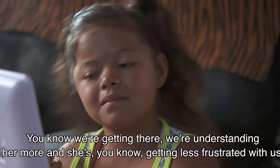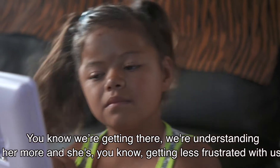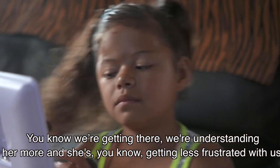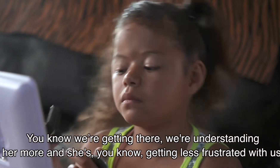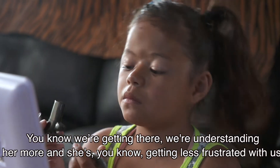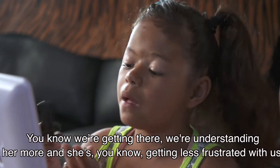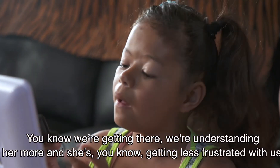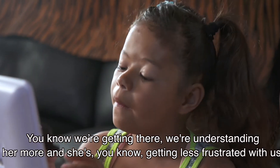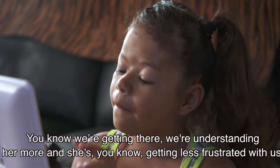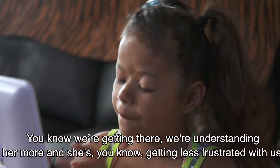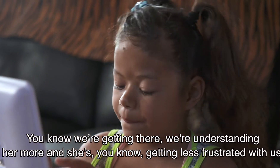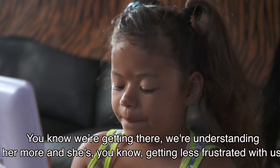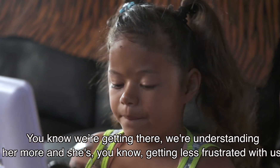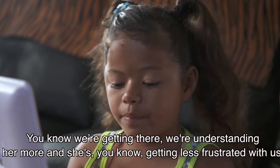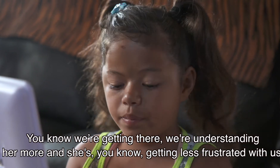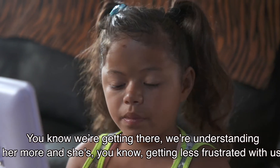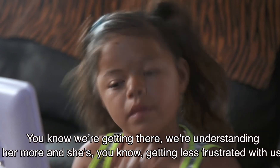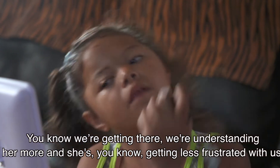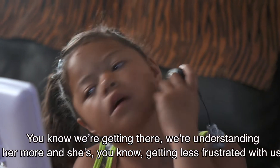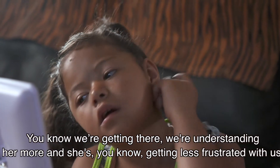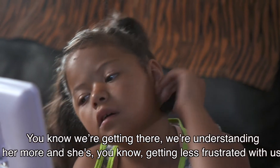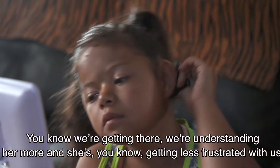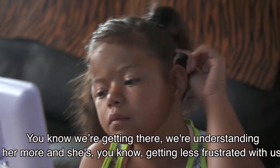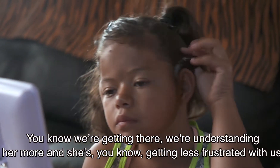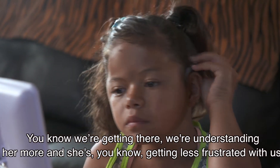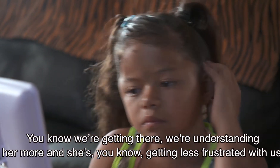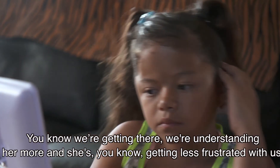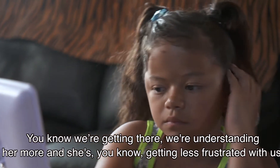she's, you know, getting less frustrated with us.